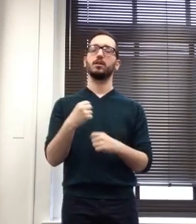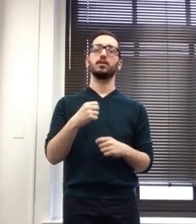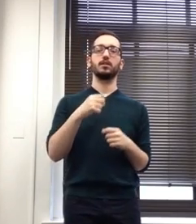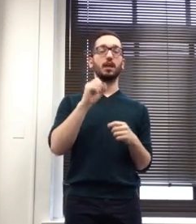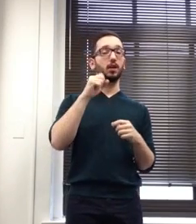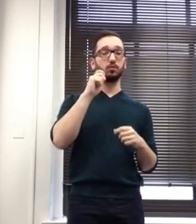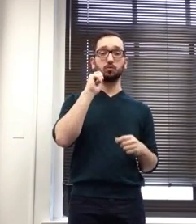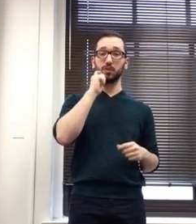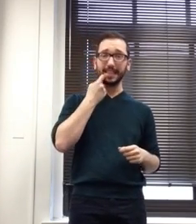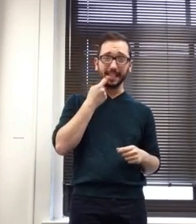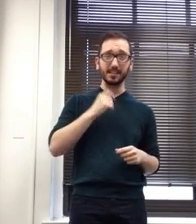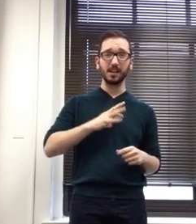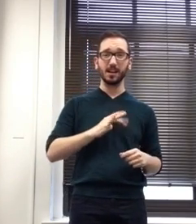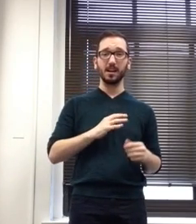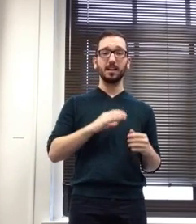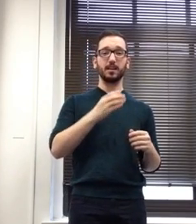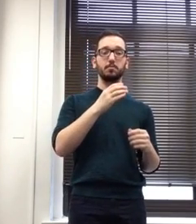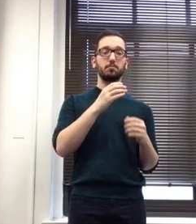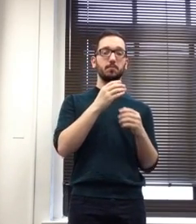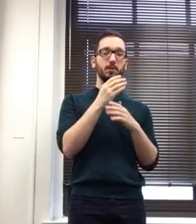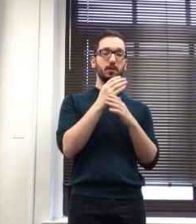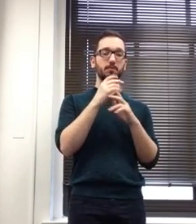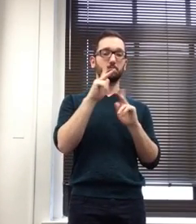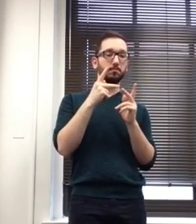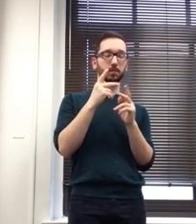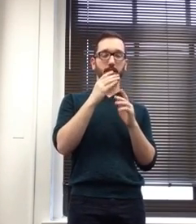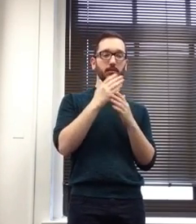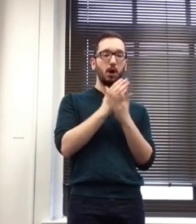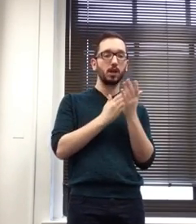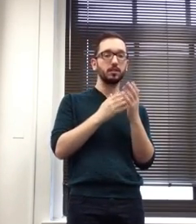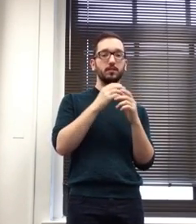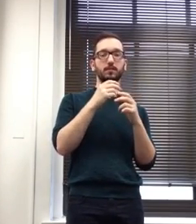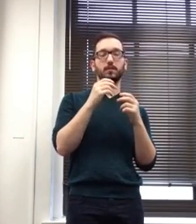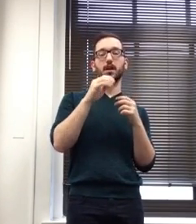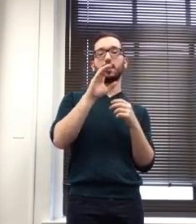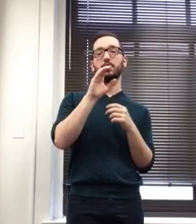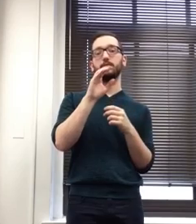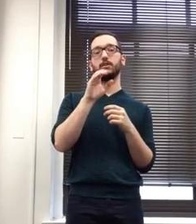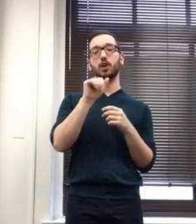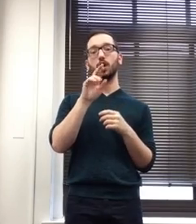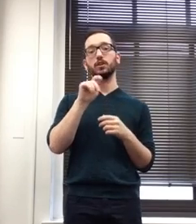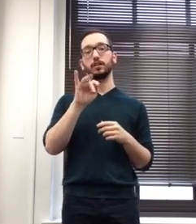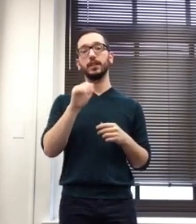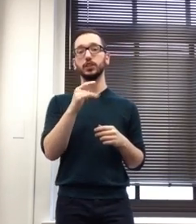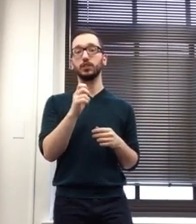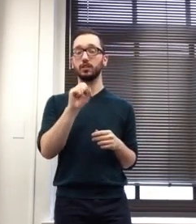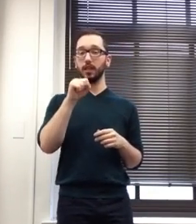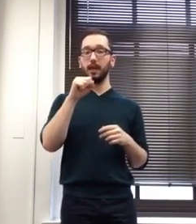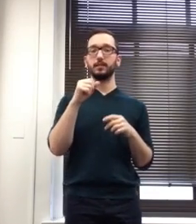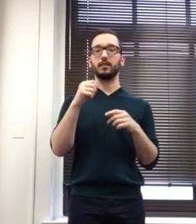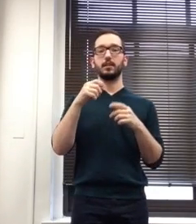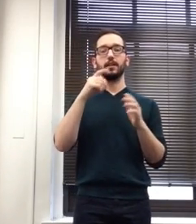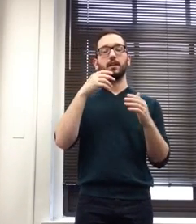characteristics. If you want to see cartilage up close and personal, next time you eat chicken or chicken breast, go down to the very tip of the breast there, and you got that white rubbery